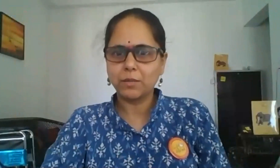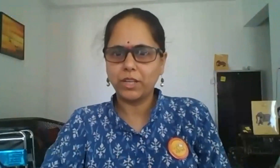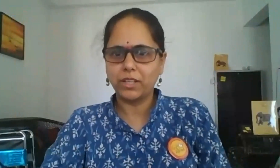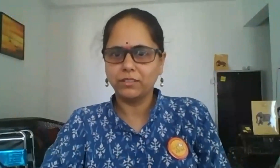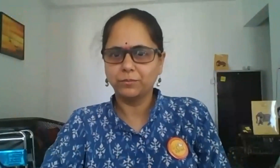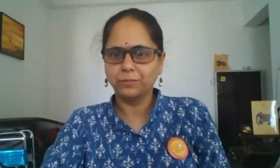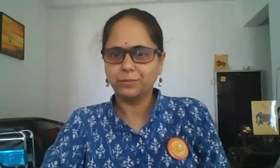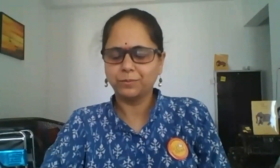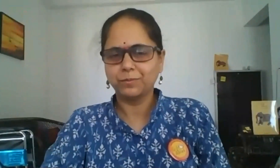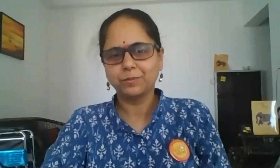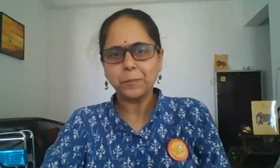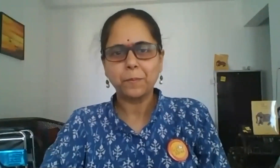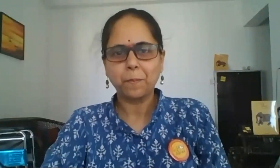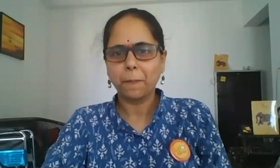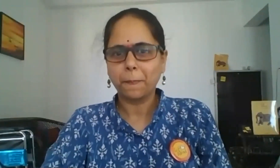disability?